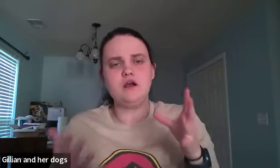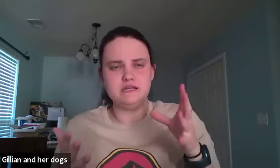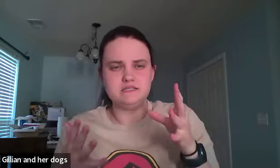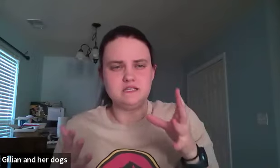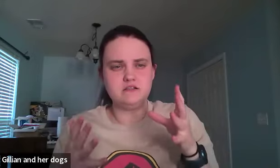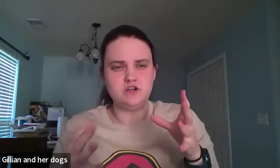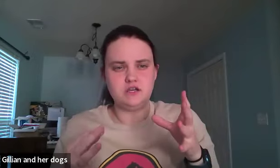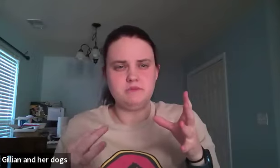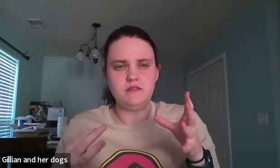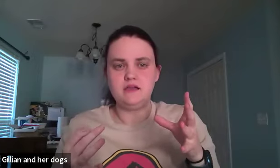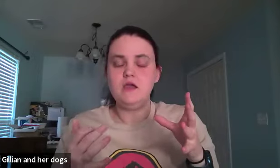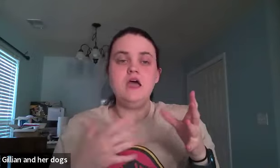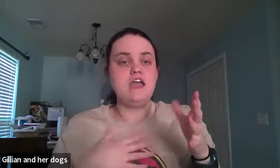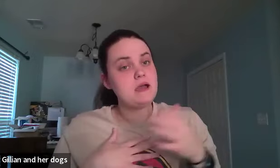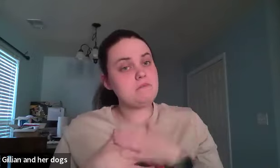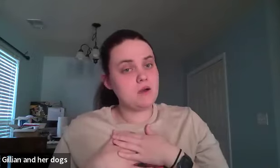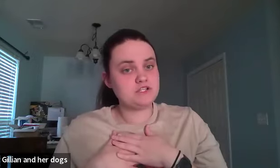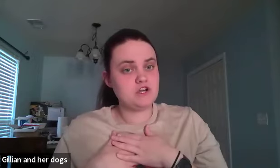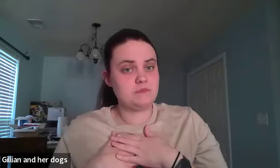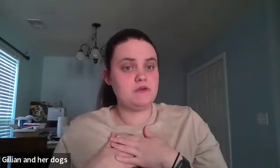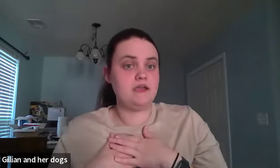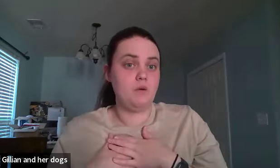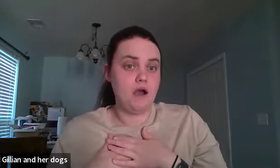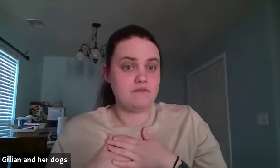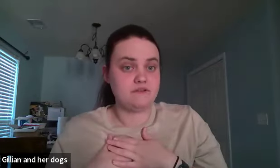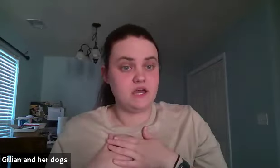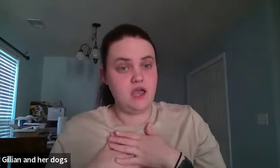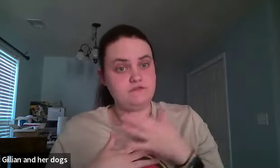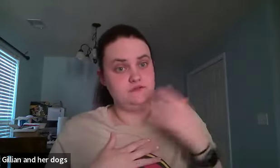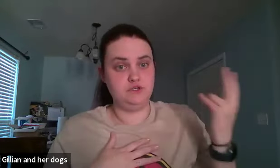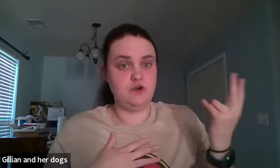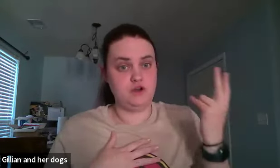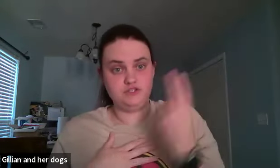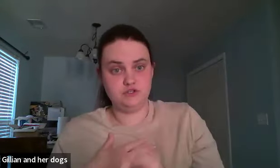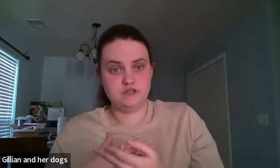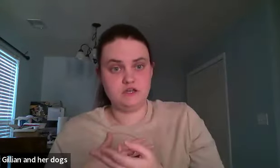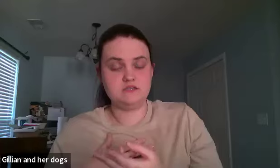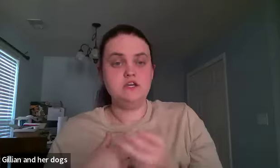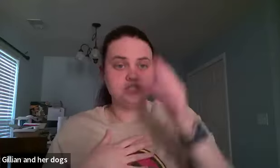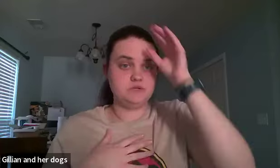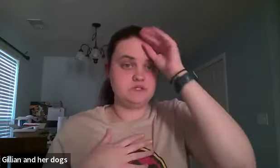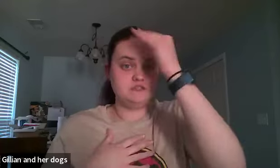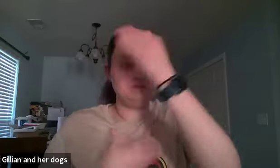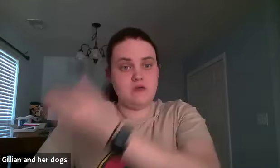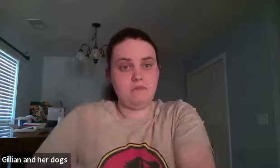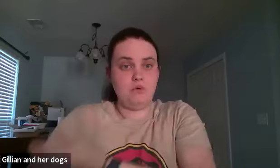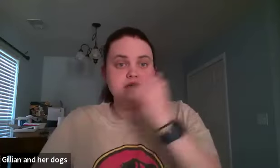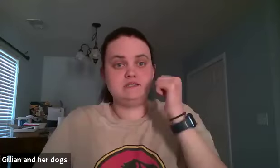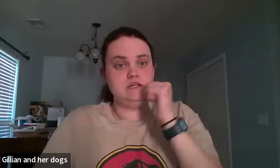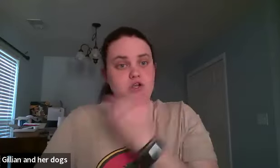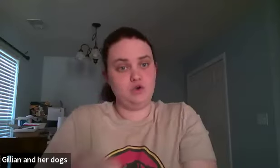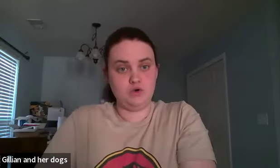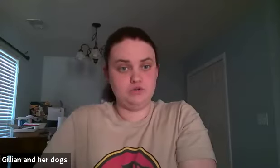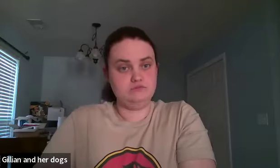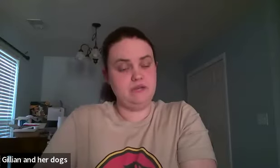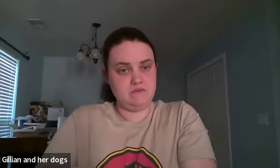not necessarily talking about like if my mom were to talk about like, oh, I have two daughters and two sons, she would still do that boy and girl